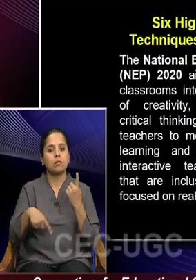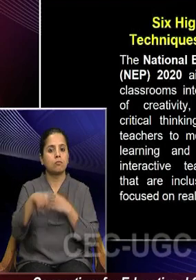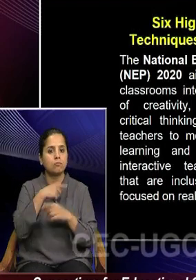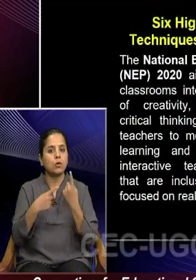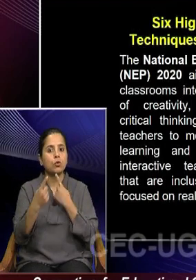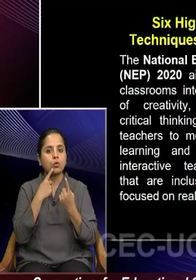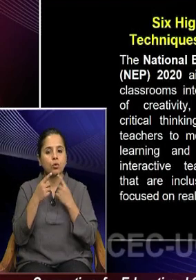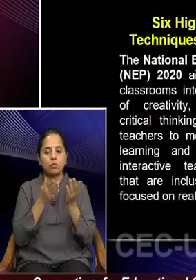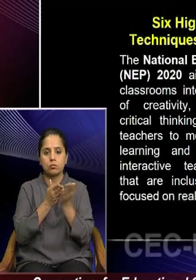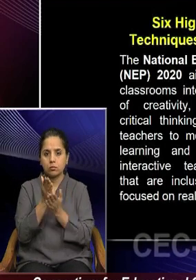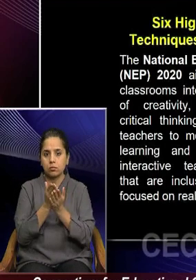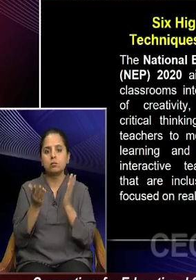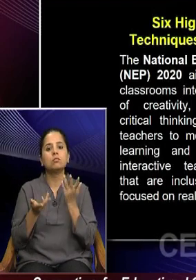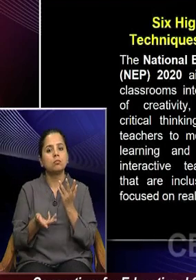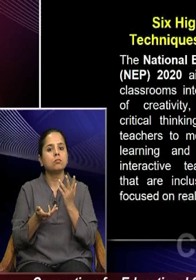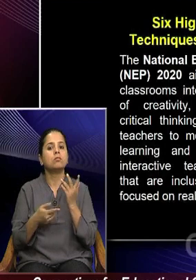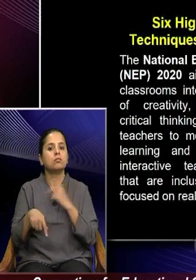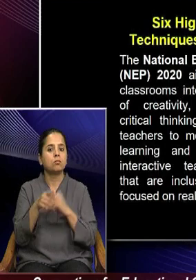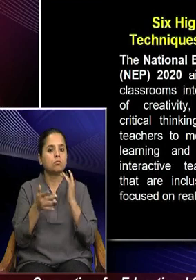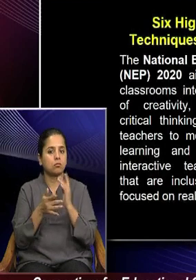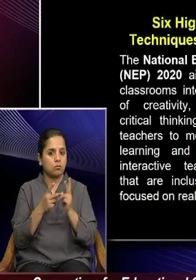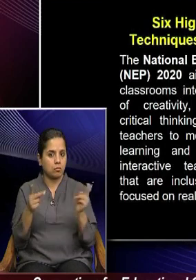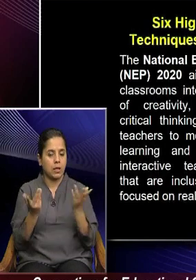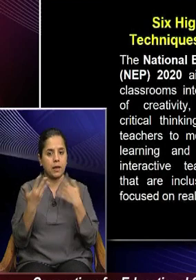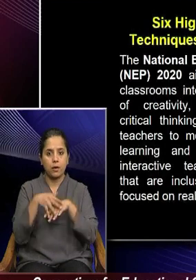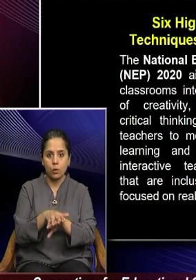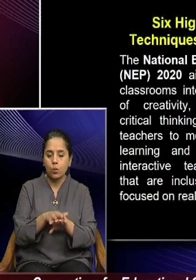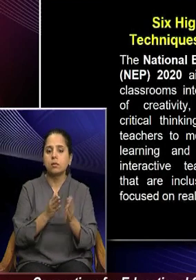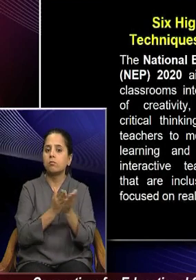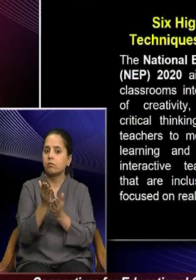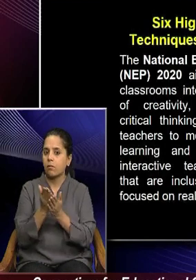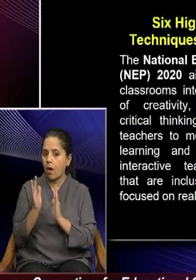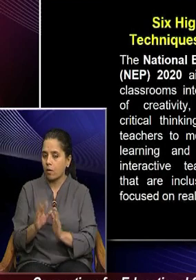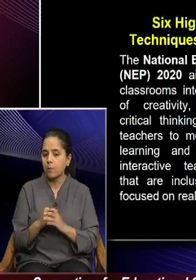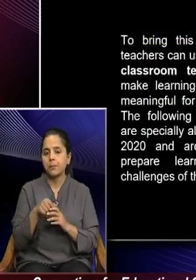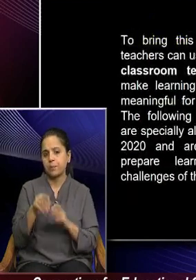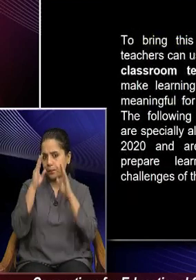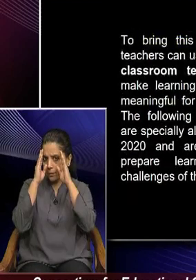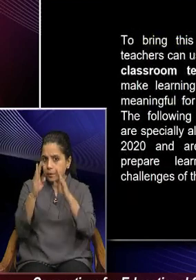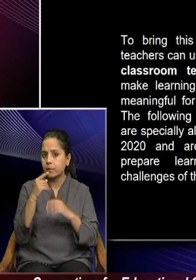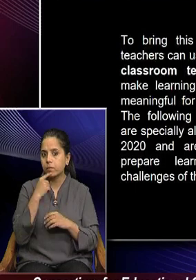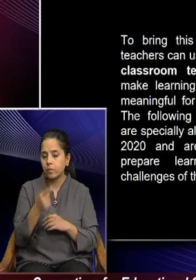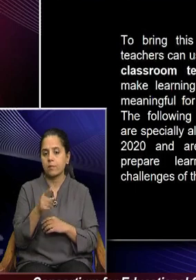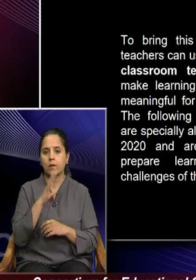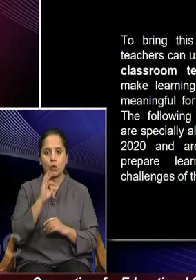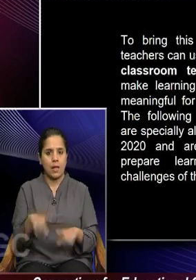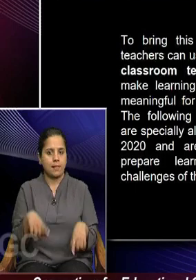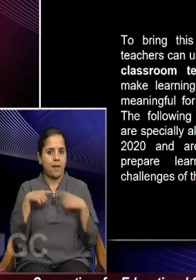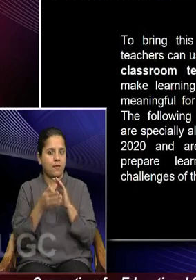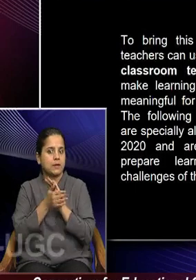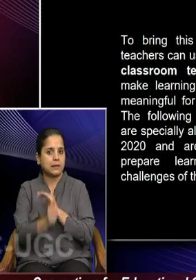interactive technique methods and inclusive methods which are focused on the real life